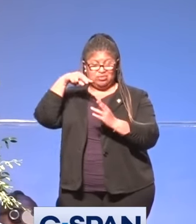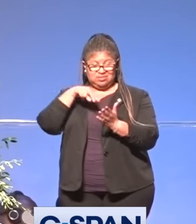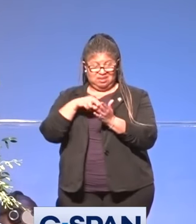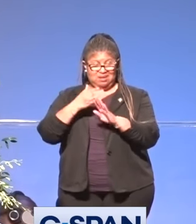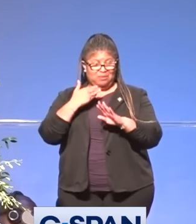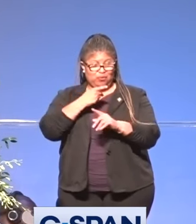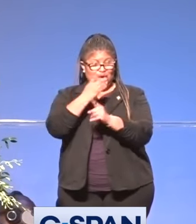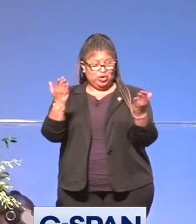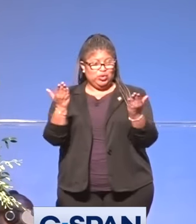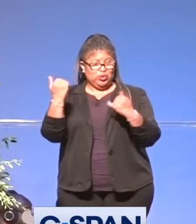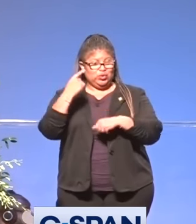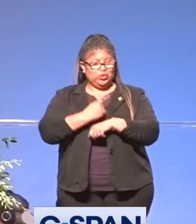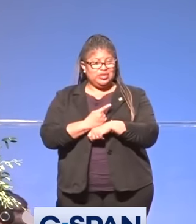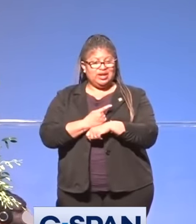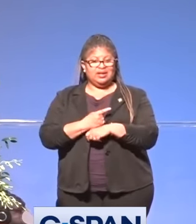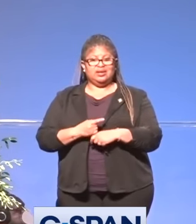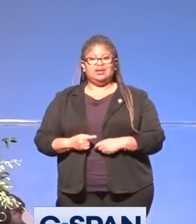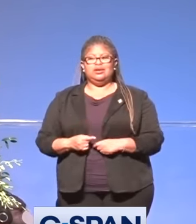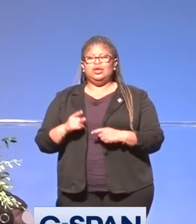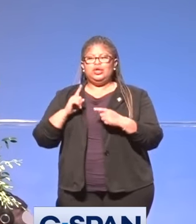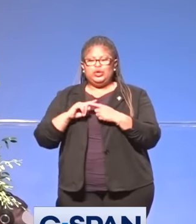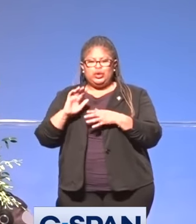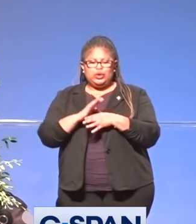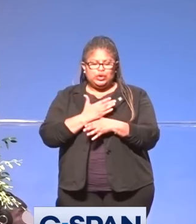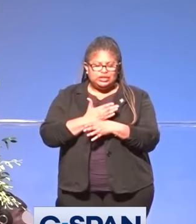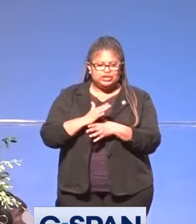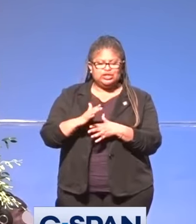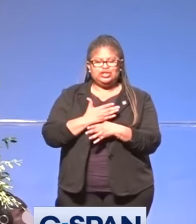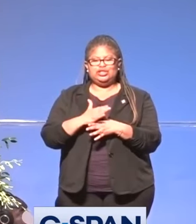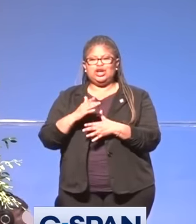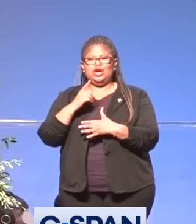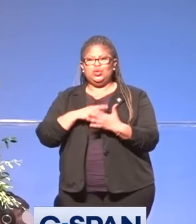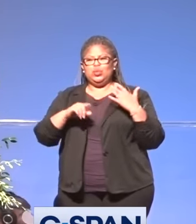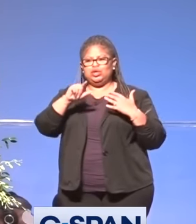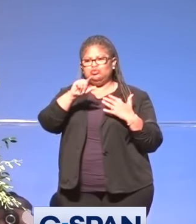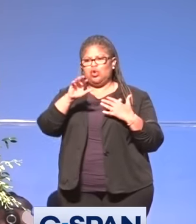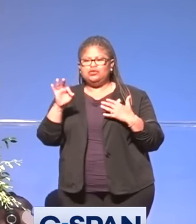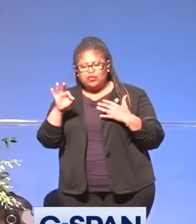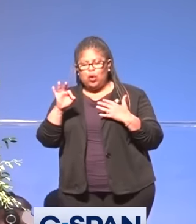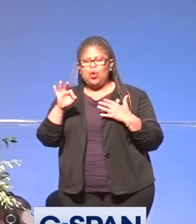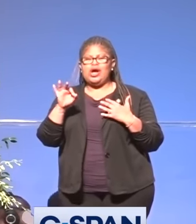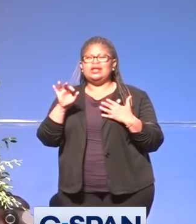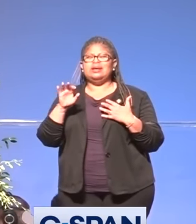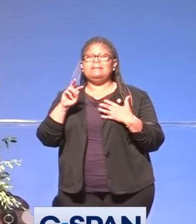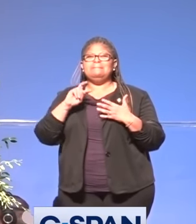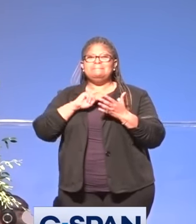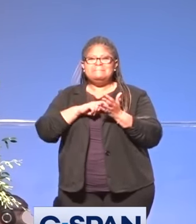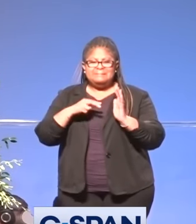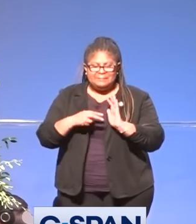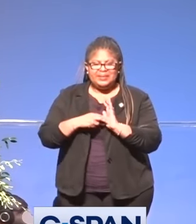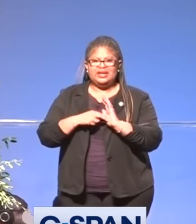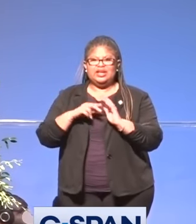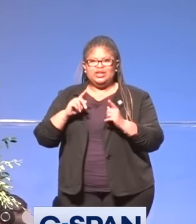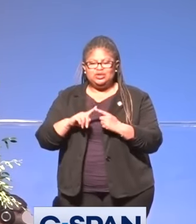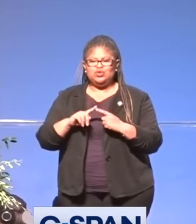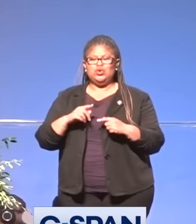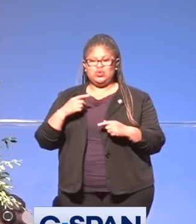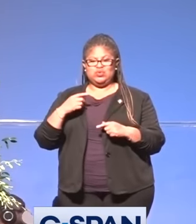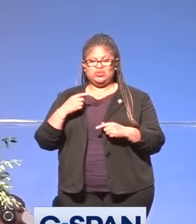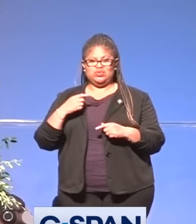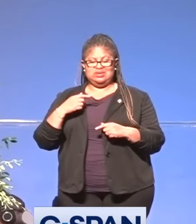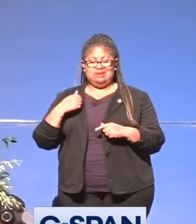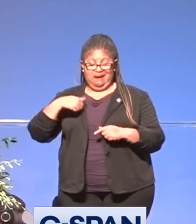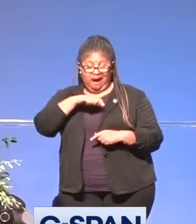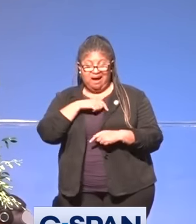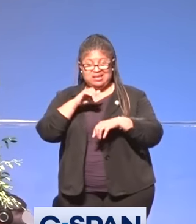today. Honored to share what George Floyd meant to our alumni,